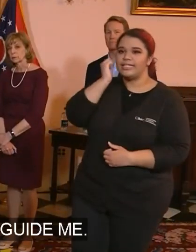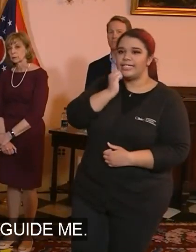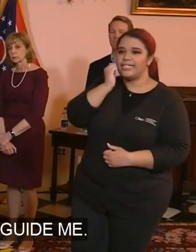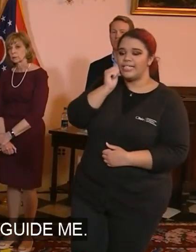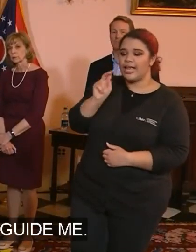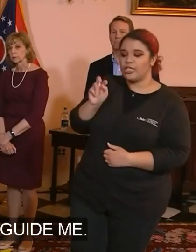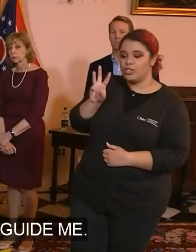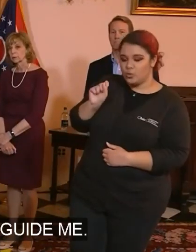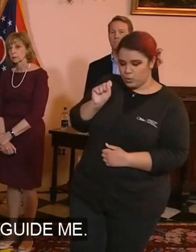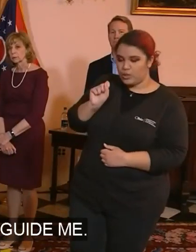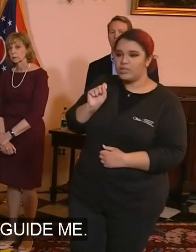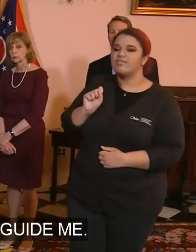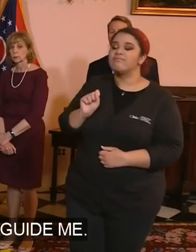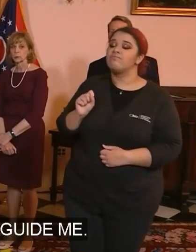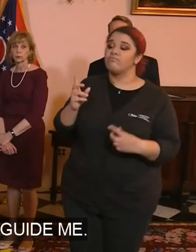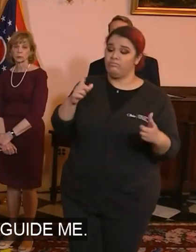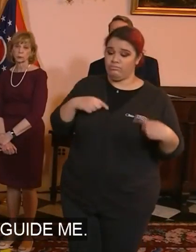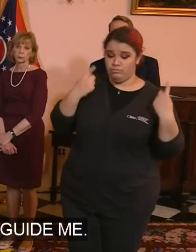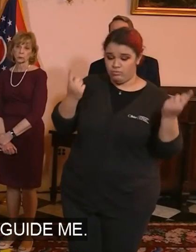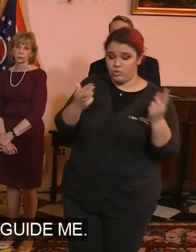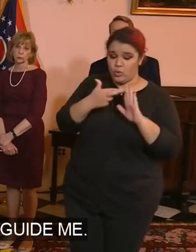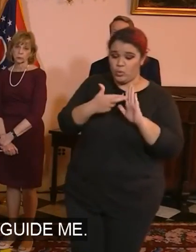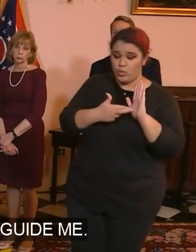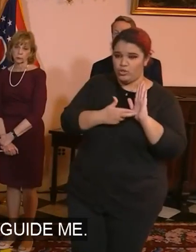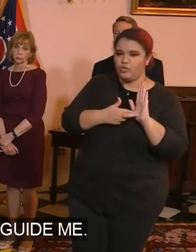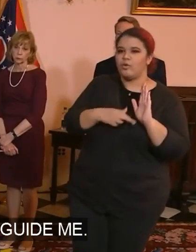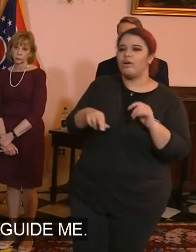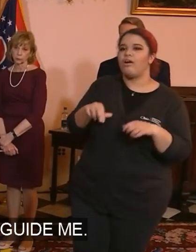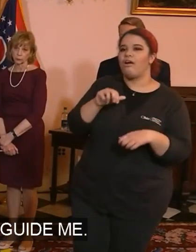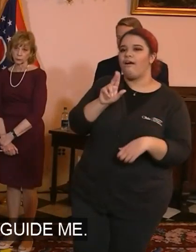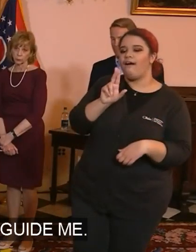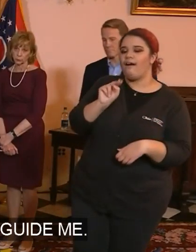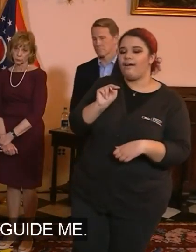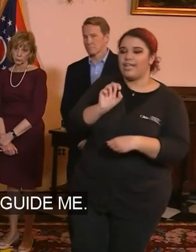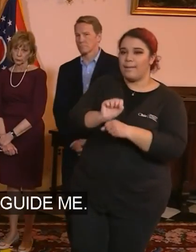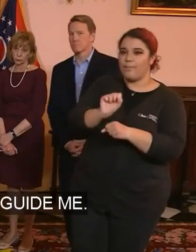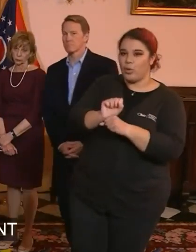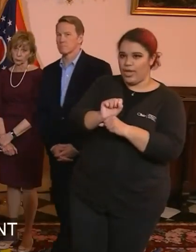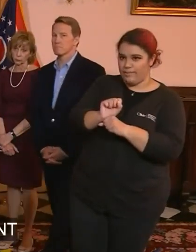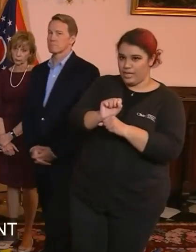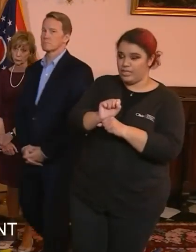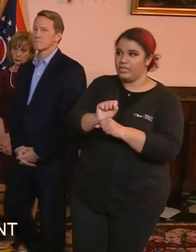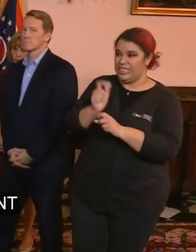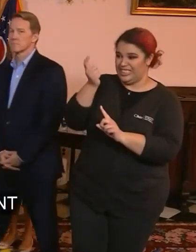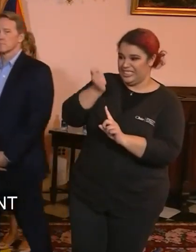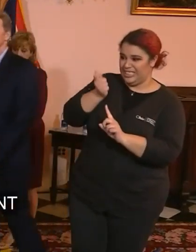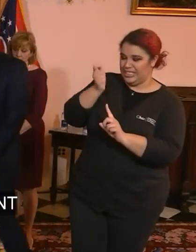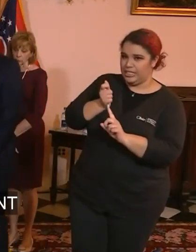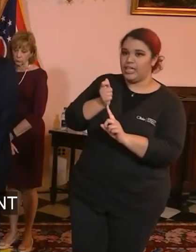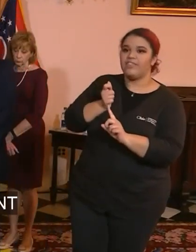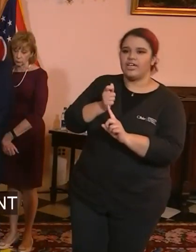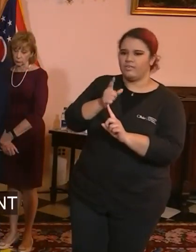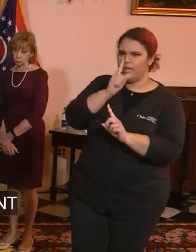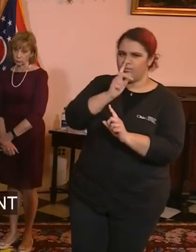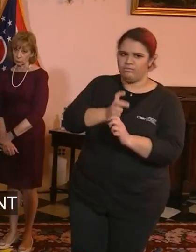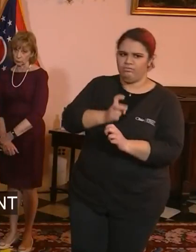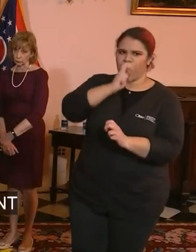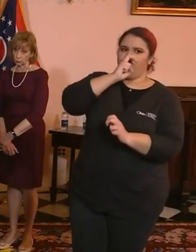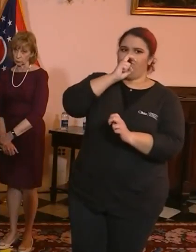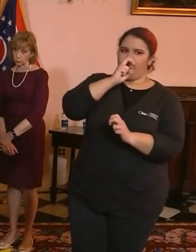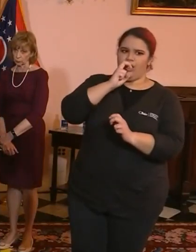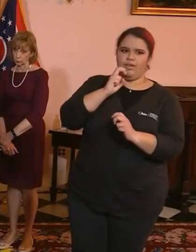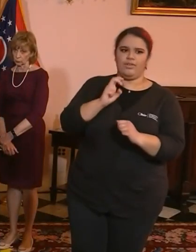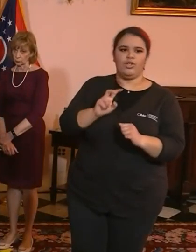compensation rules in Ohio, I think that there's a strict earnings test of $269 a week. A lot of people who are